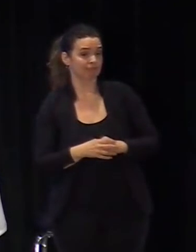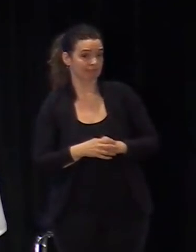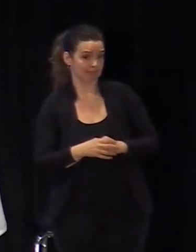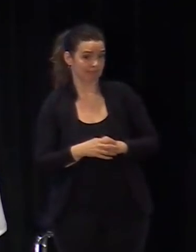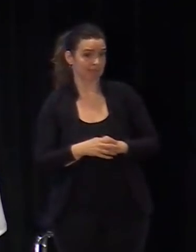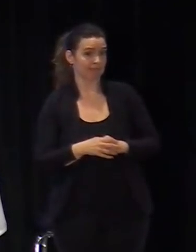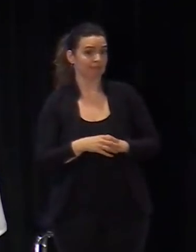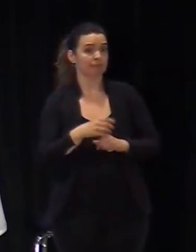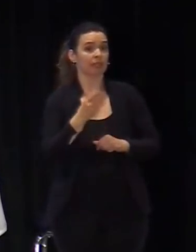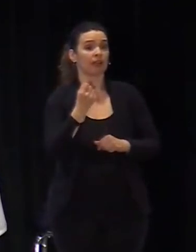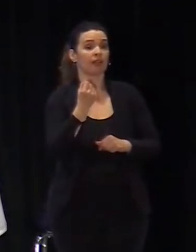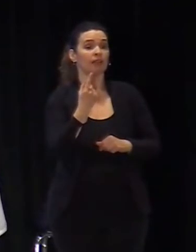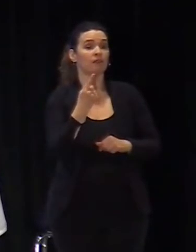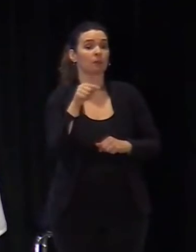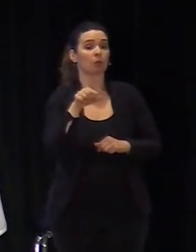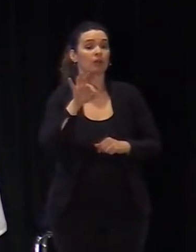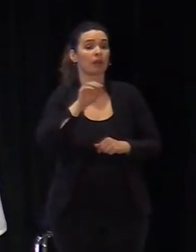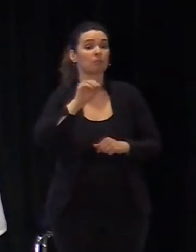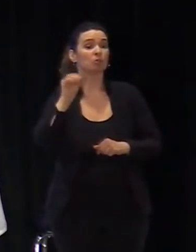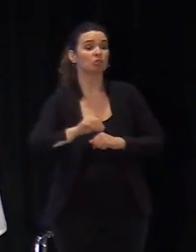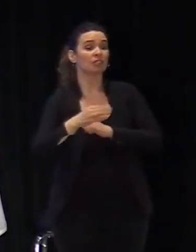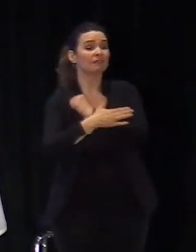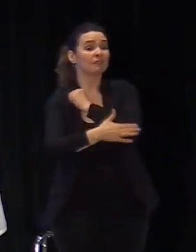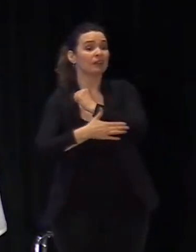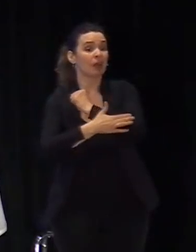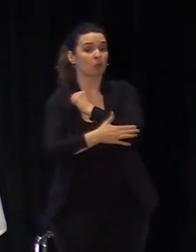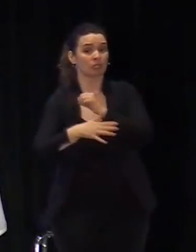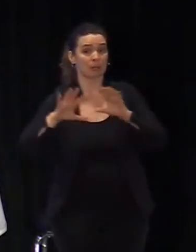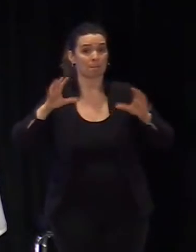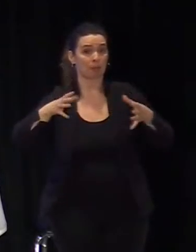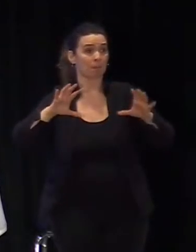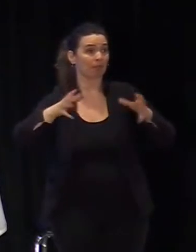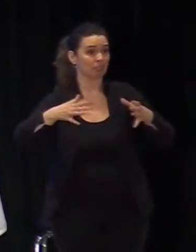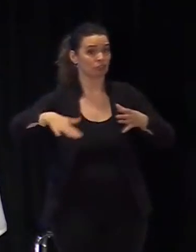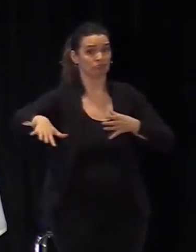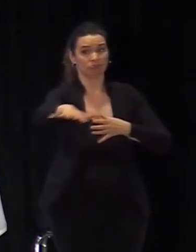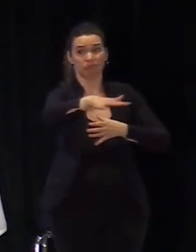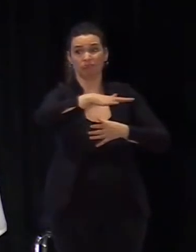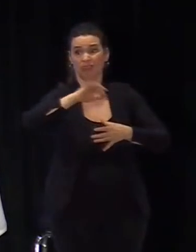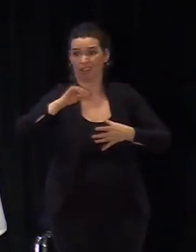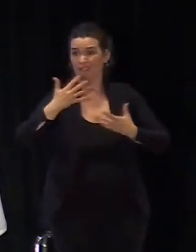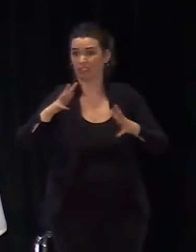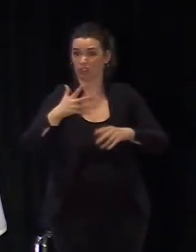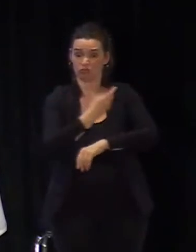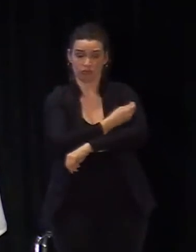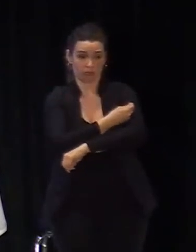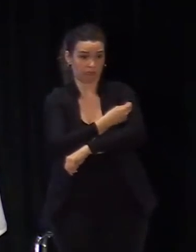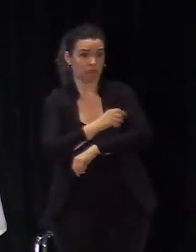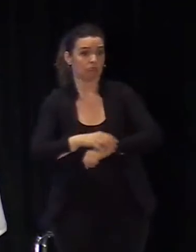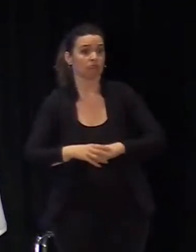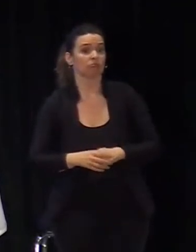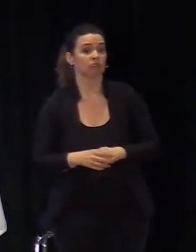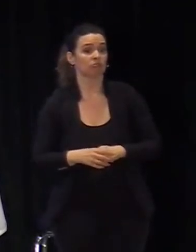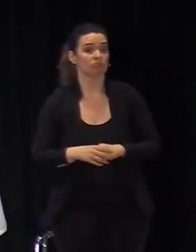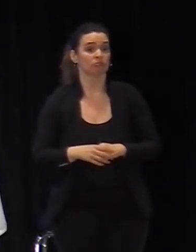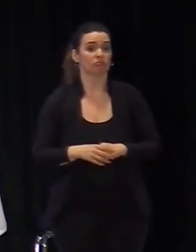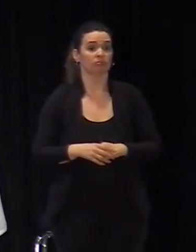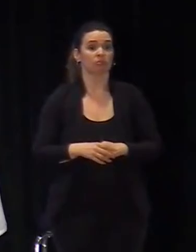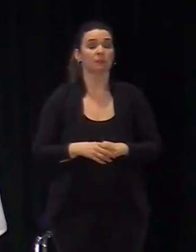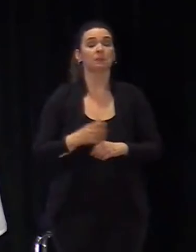11.9% of the county population. I did not break up what that is out of 360,000, which is essentially the adults.